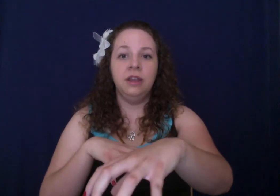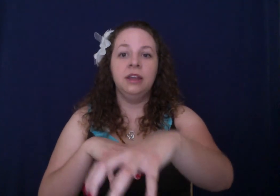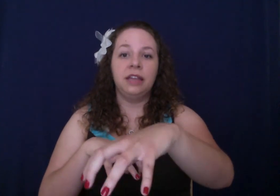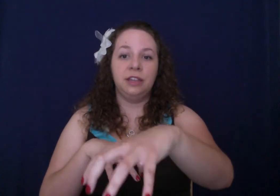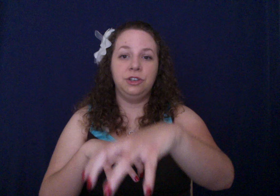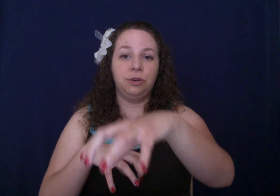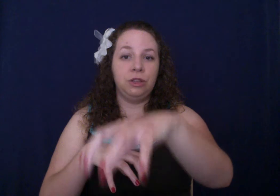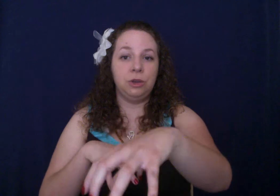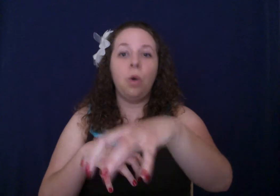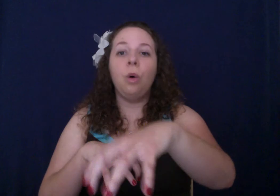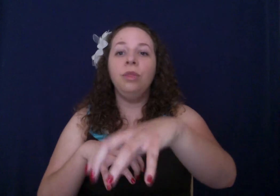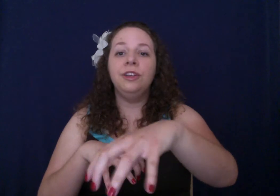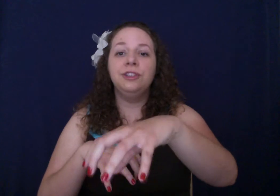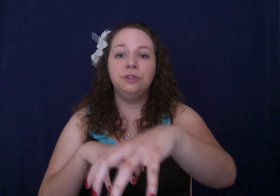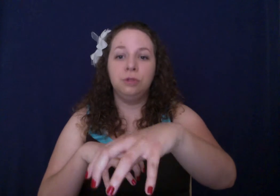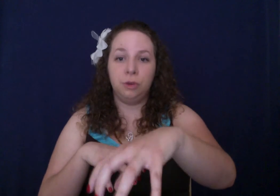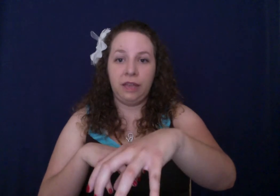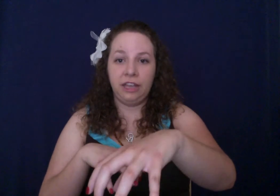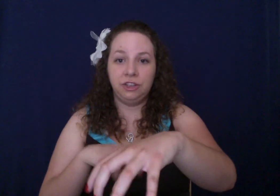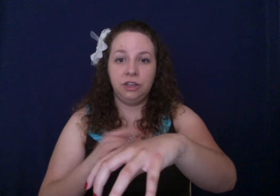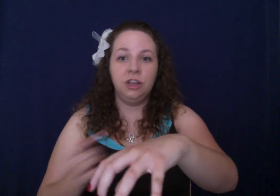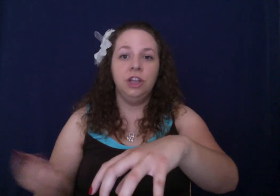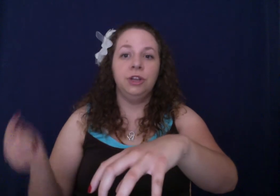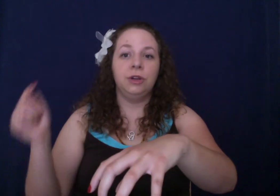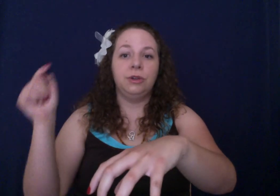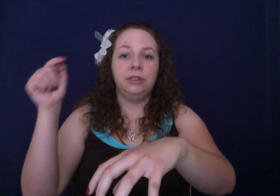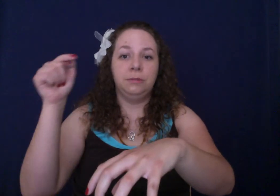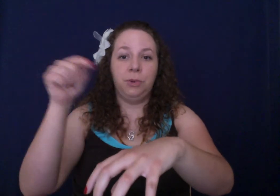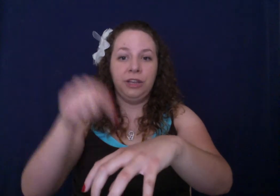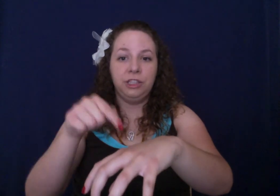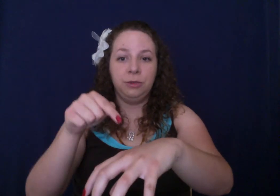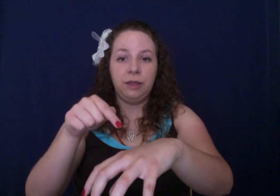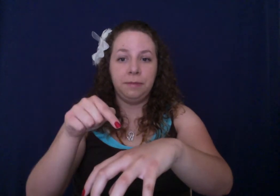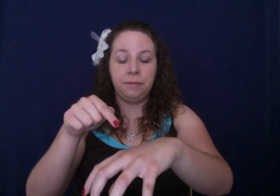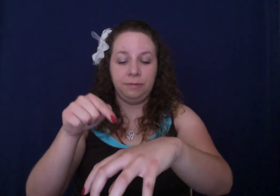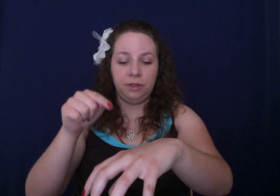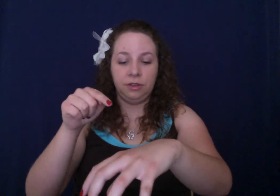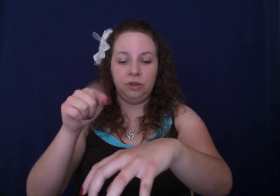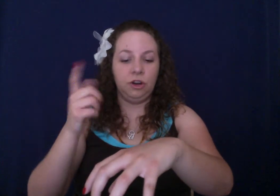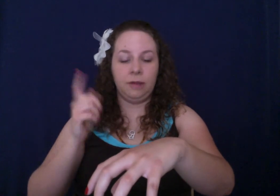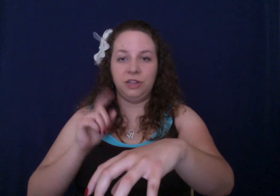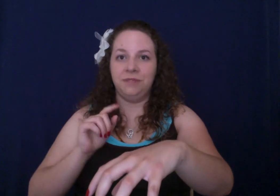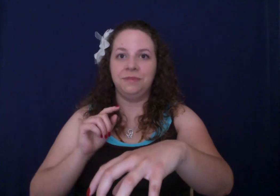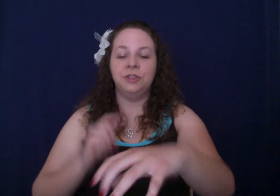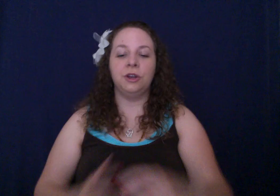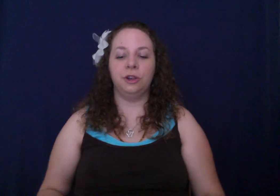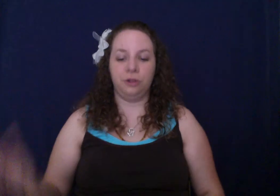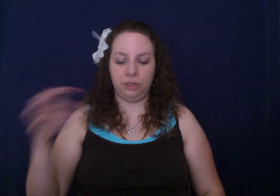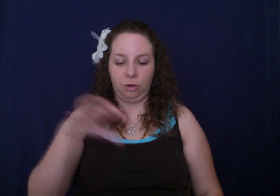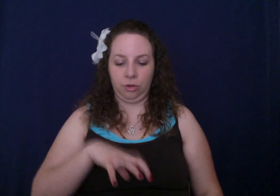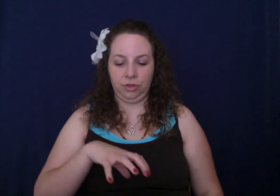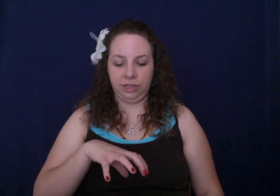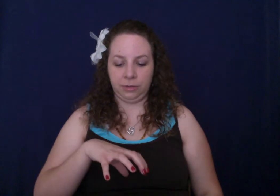Okay, so you're going to hold this new location. You're going to point to it, or I'm sorry. So you're going to hold this one